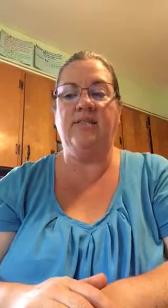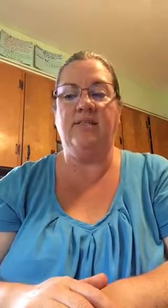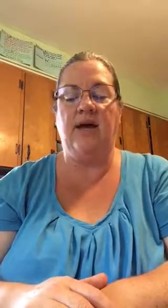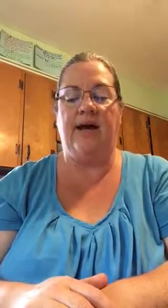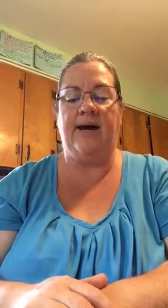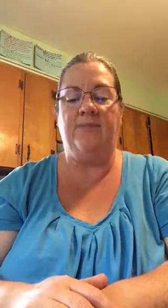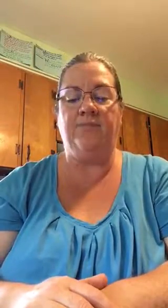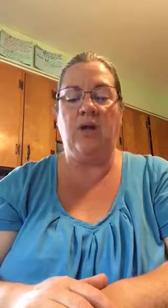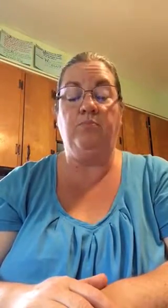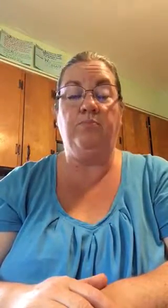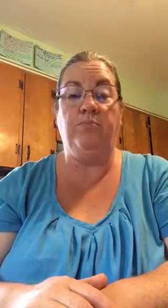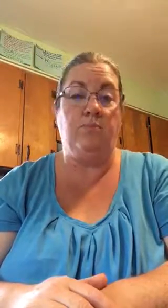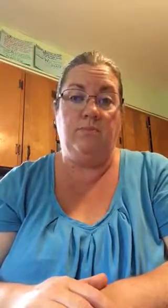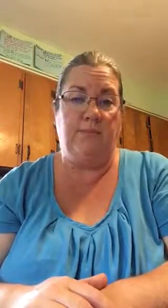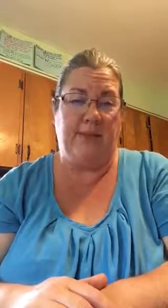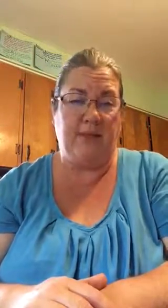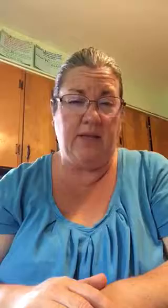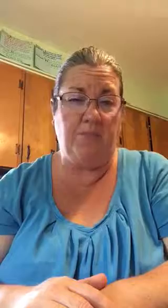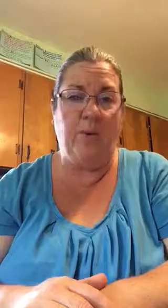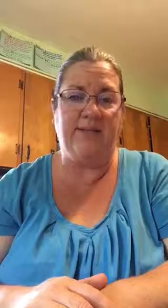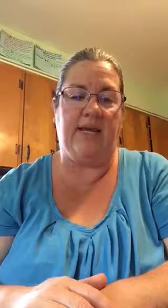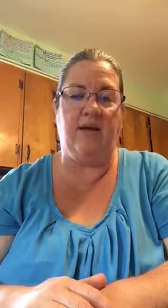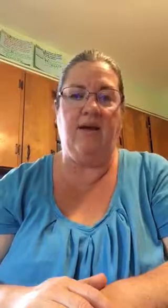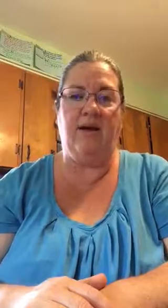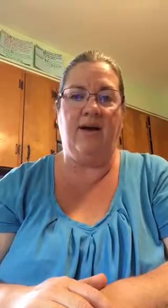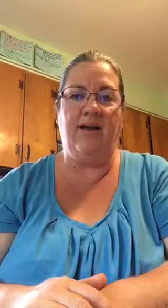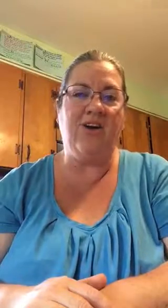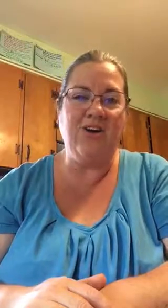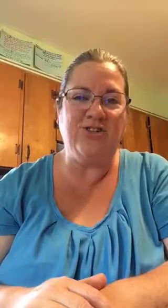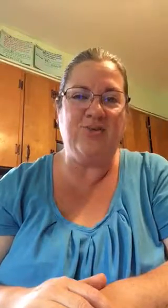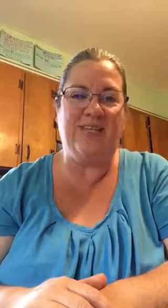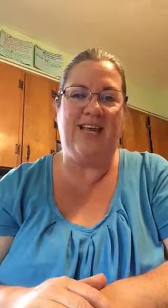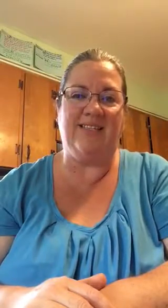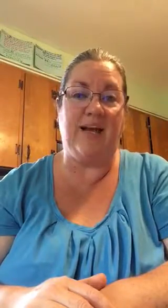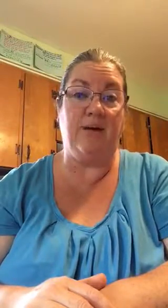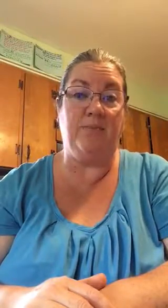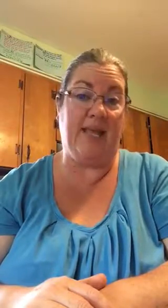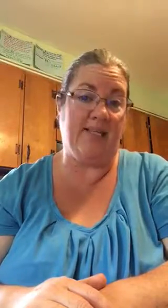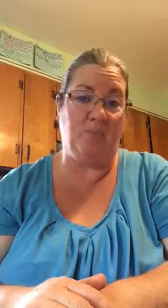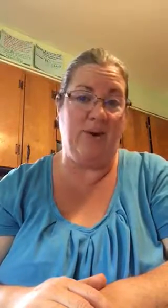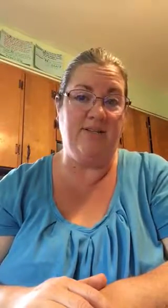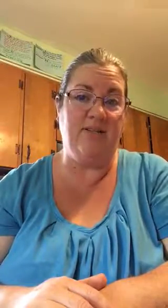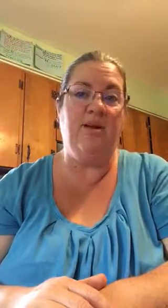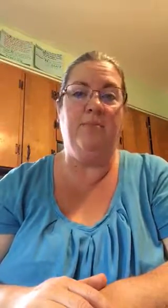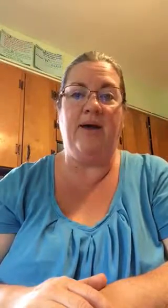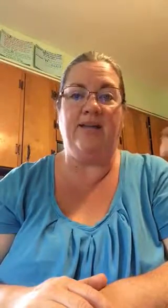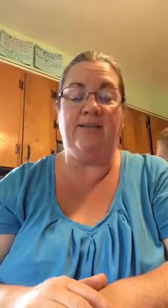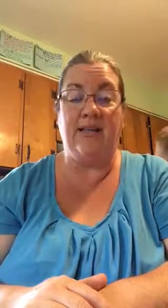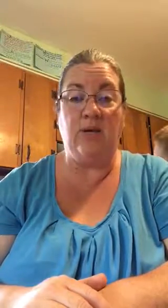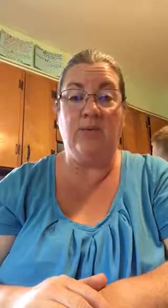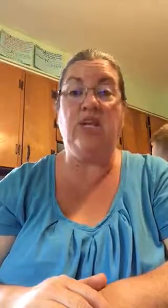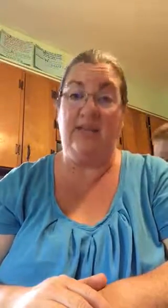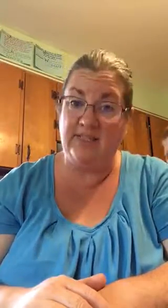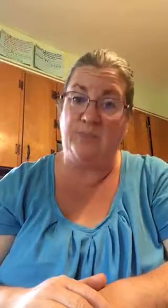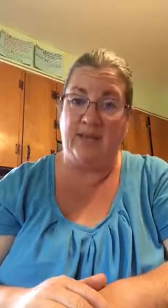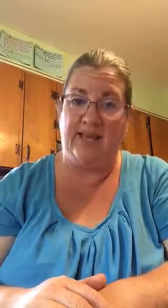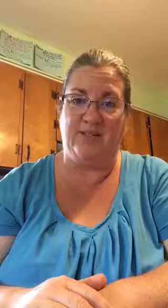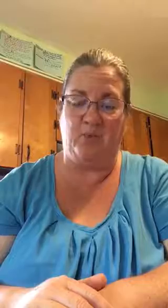is basically pointing. In our culture, we say it's not polite to point, but in sign language, it is polite to